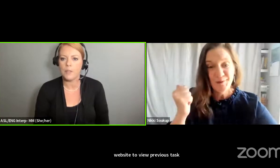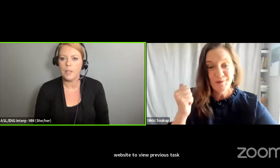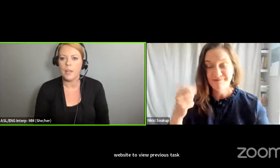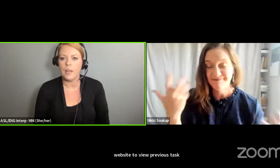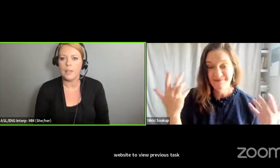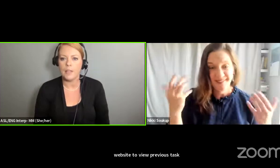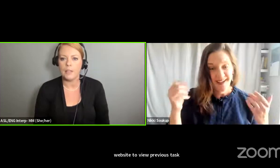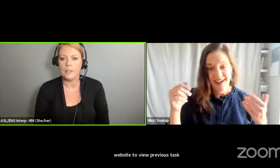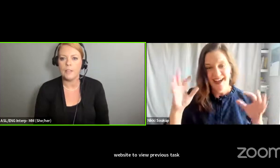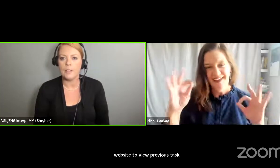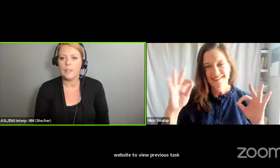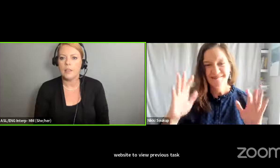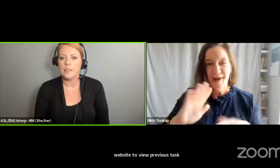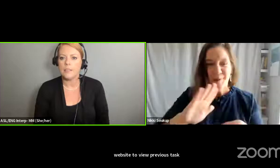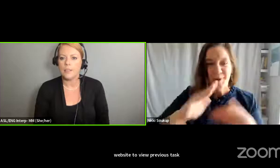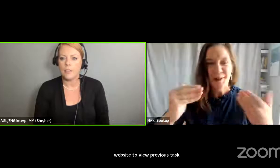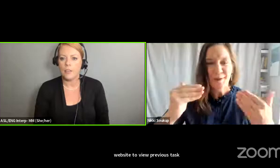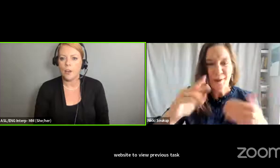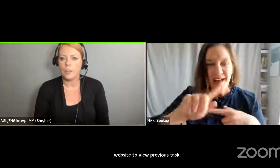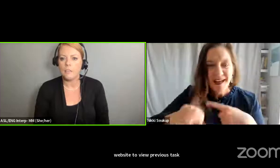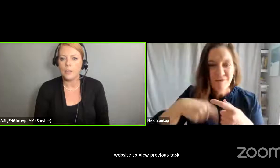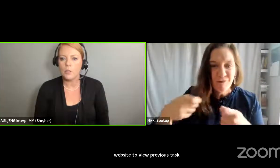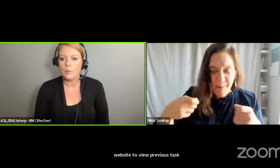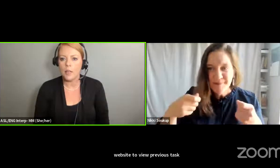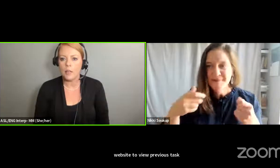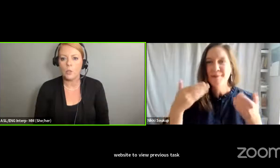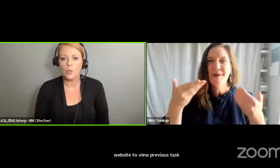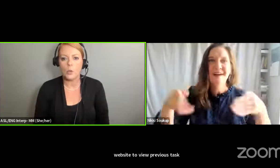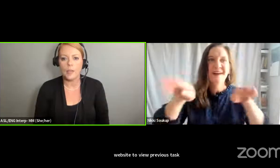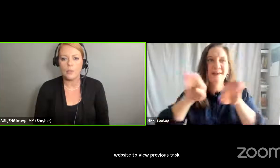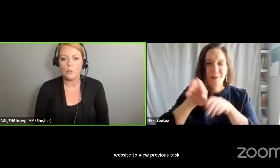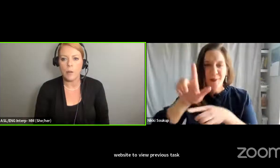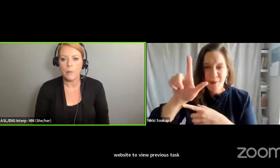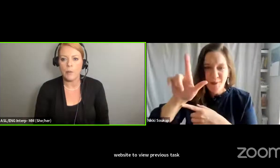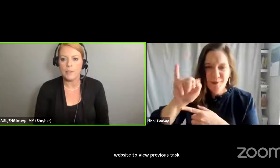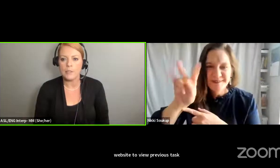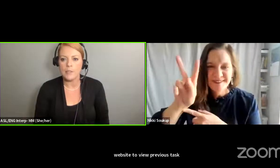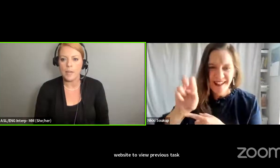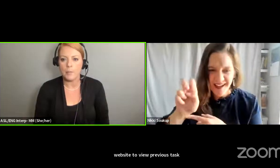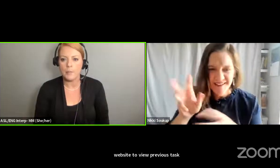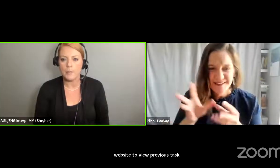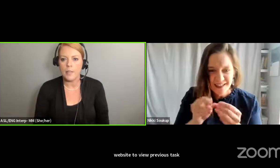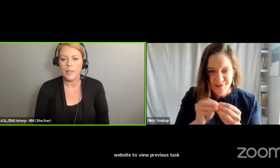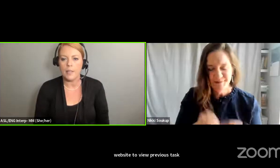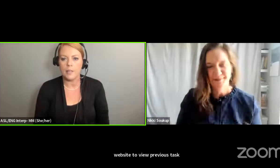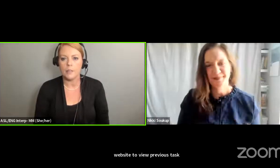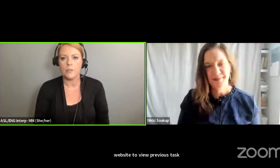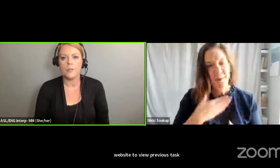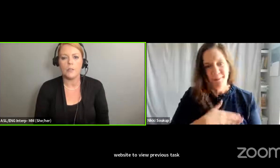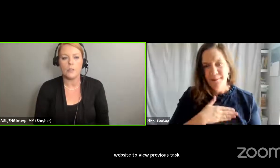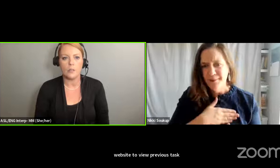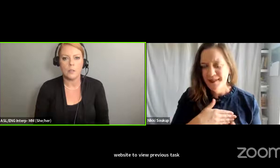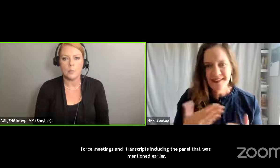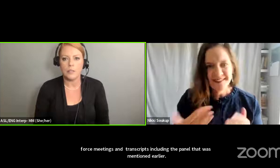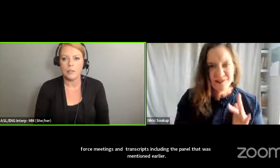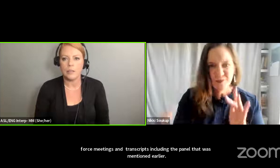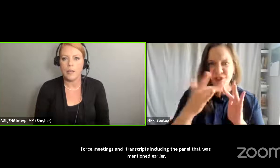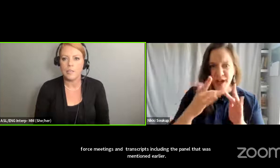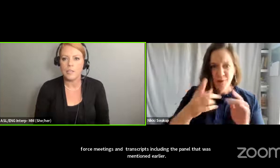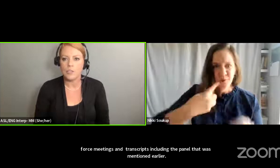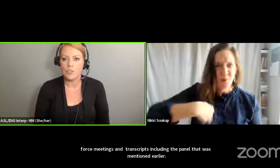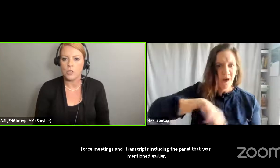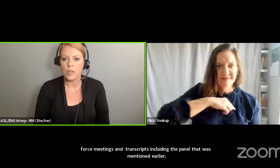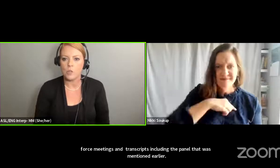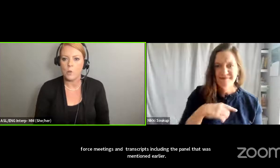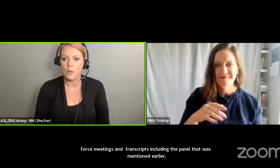earlier. Again, I'd like to thank all of you, and we'll go ahead and wrap up at this time and complete the